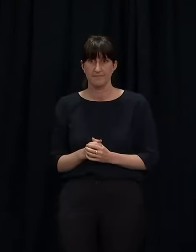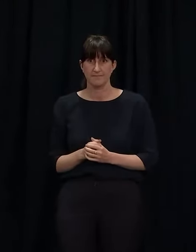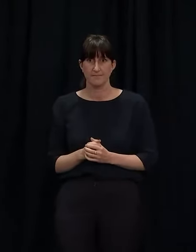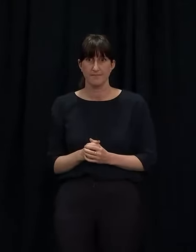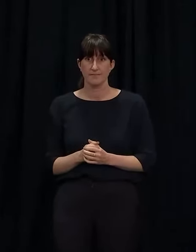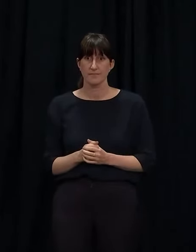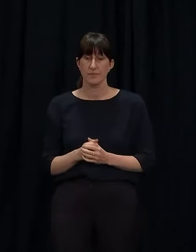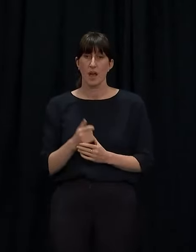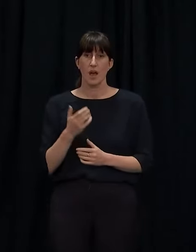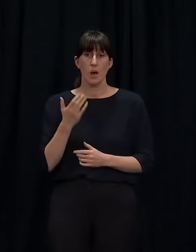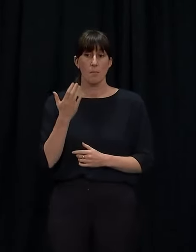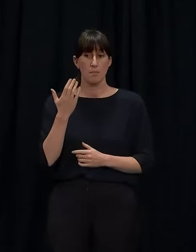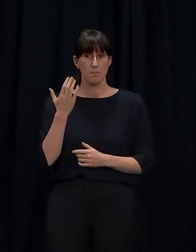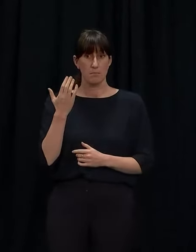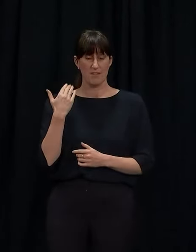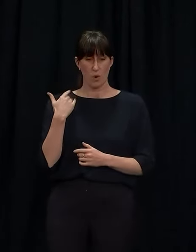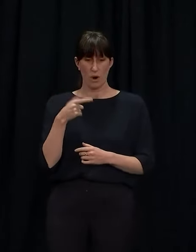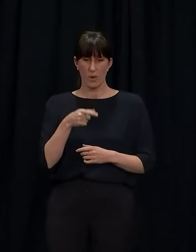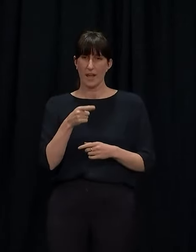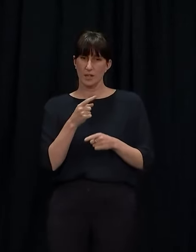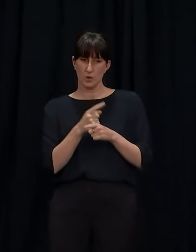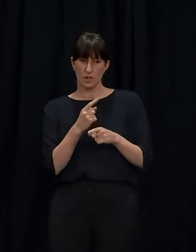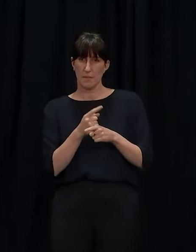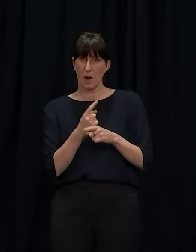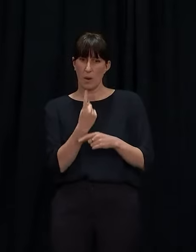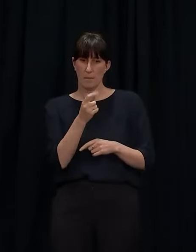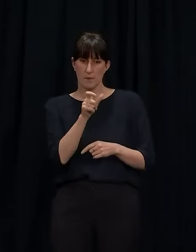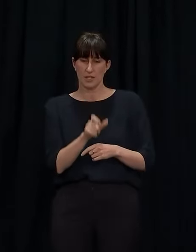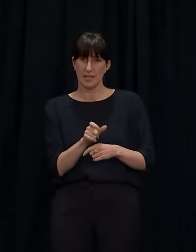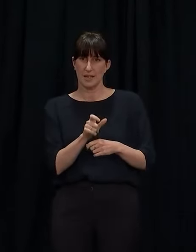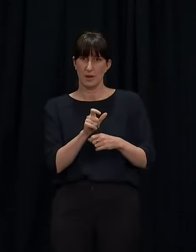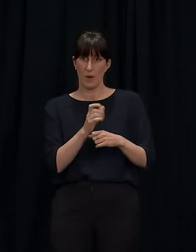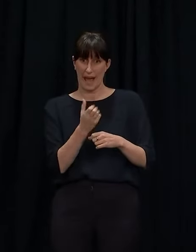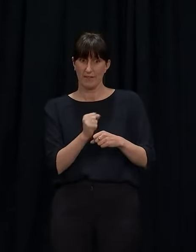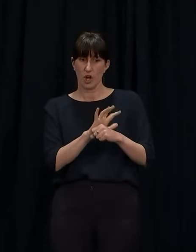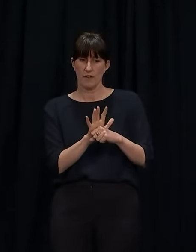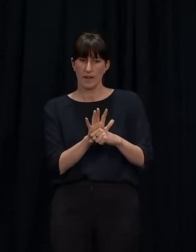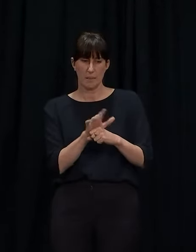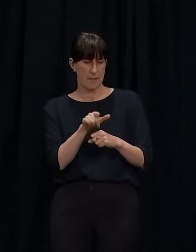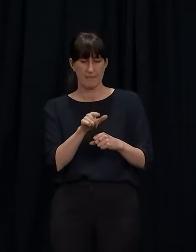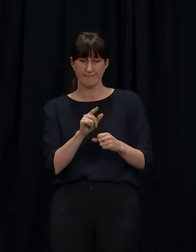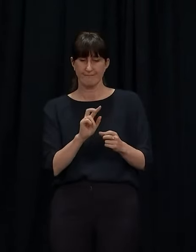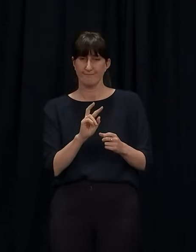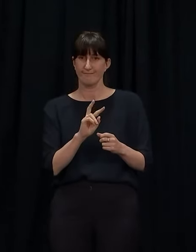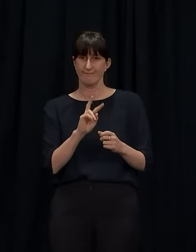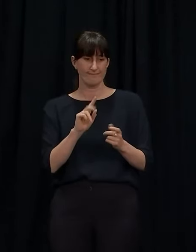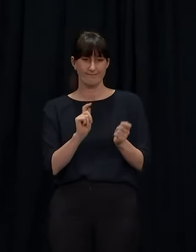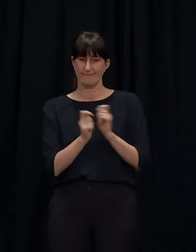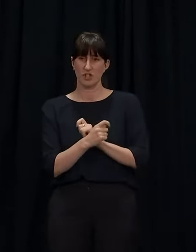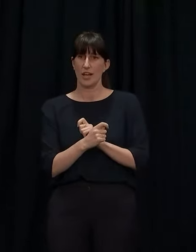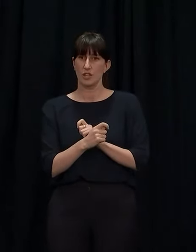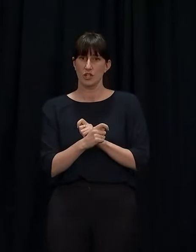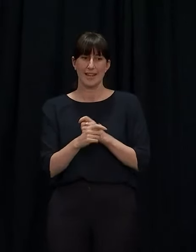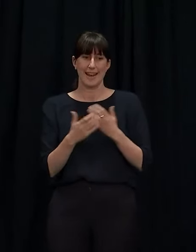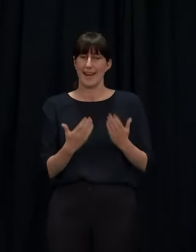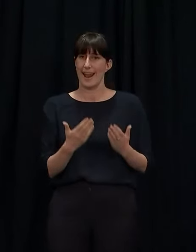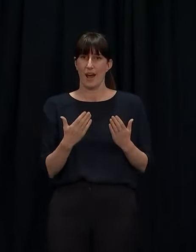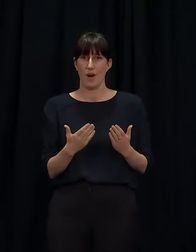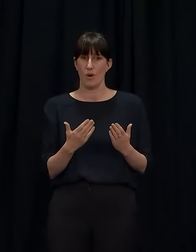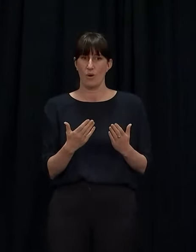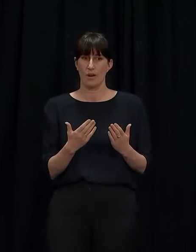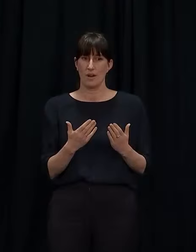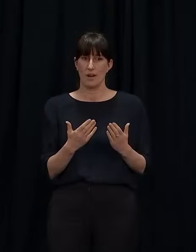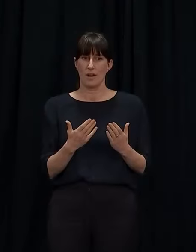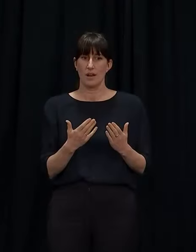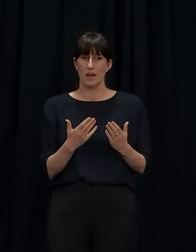previously reported community case has been reclassified after being confirmed as a false positive. This takes the